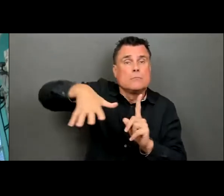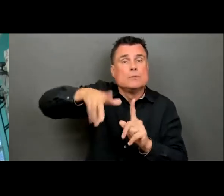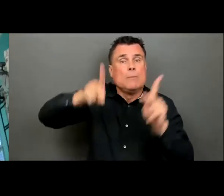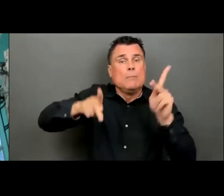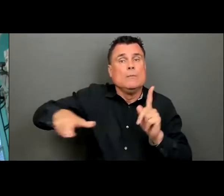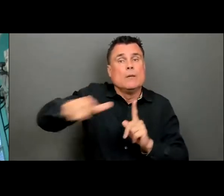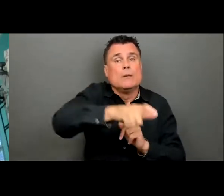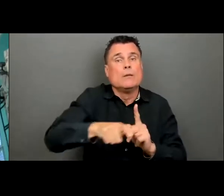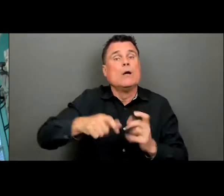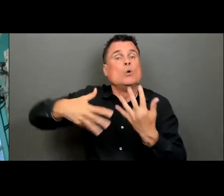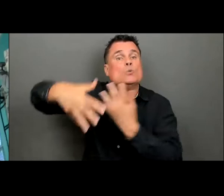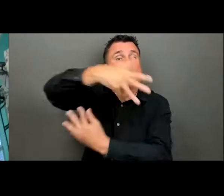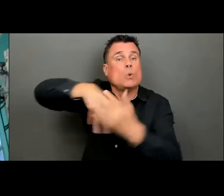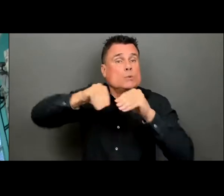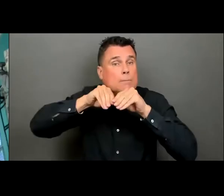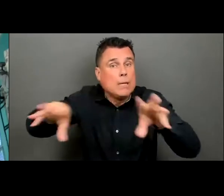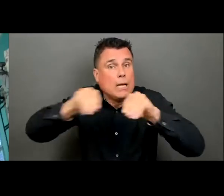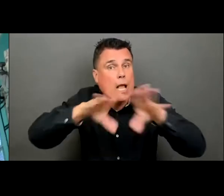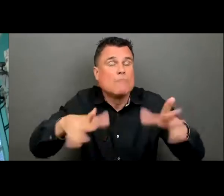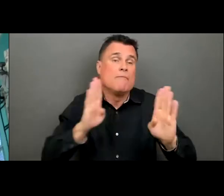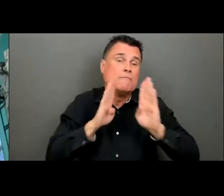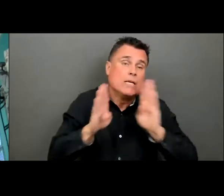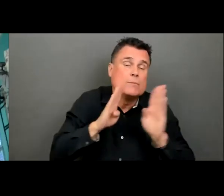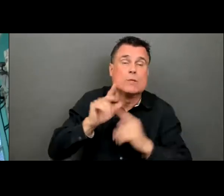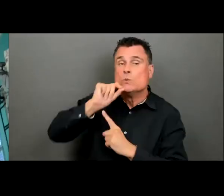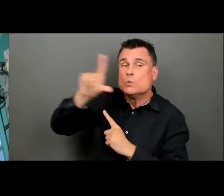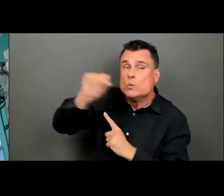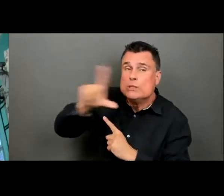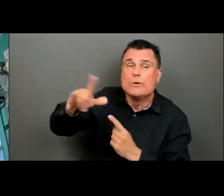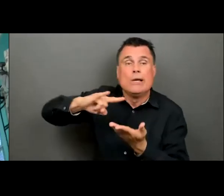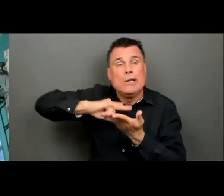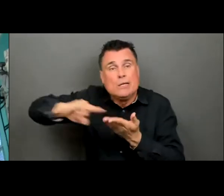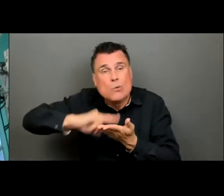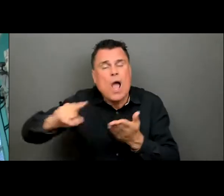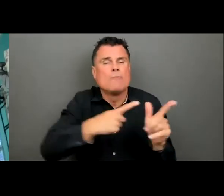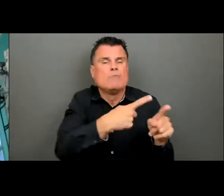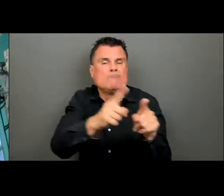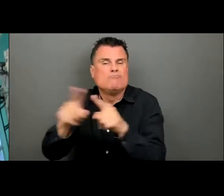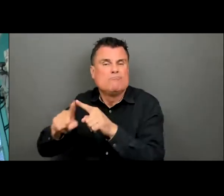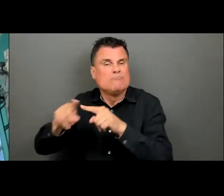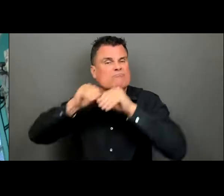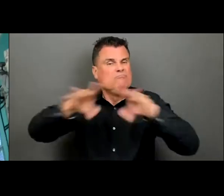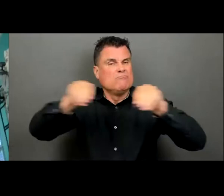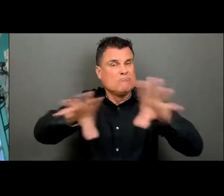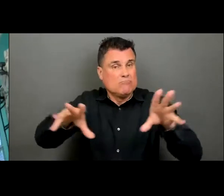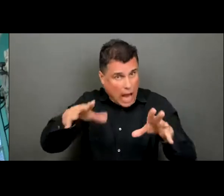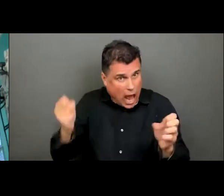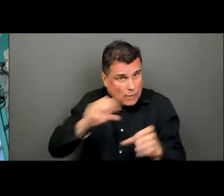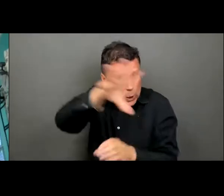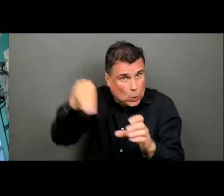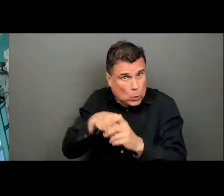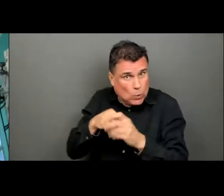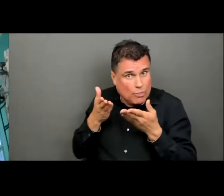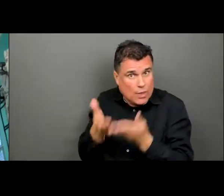multiple methods with multiple features are might be also a few other excellent examples regarding